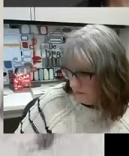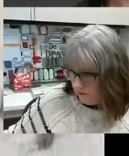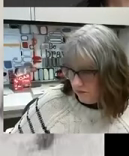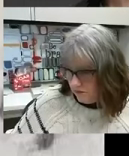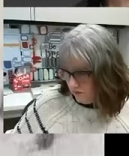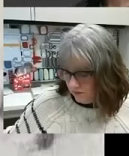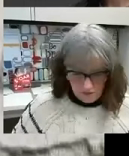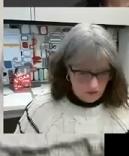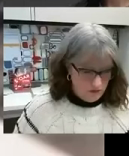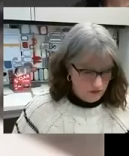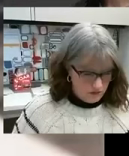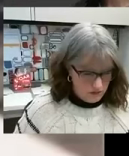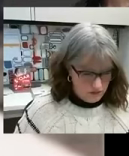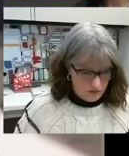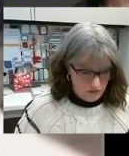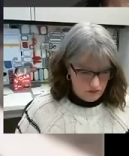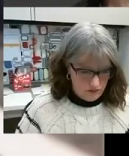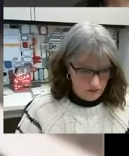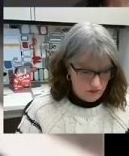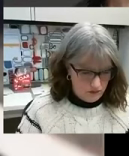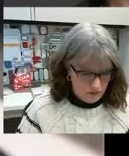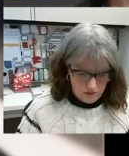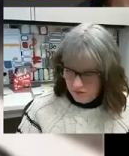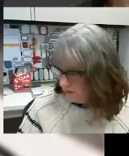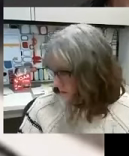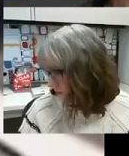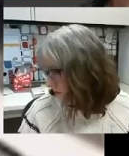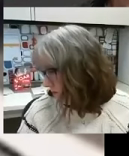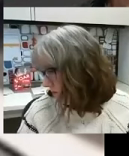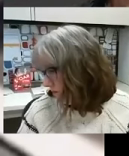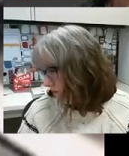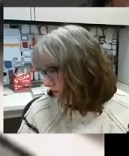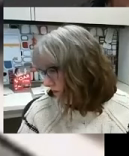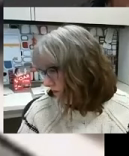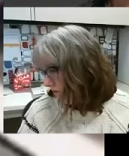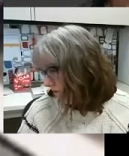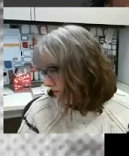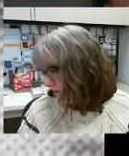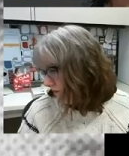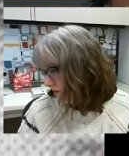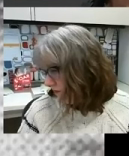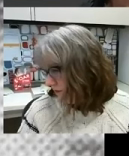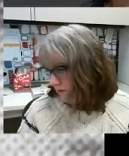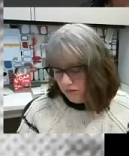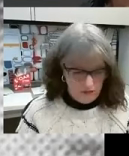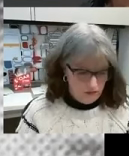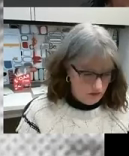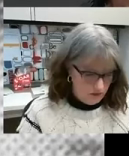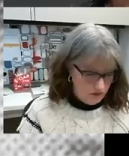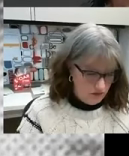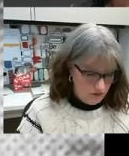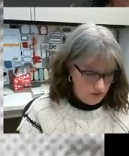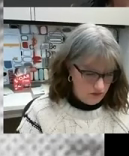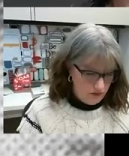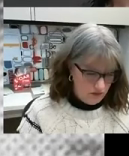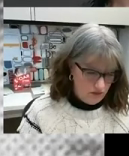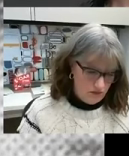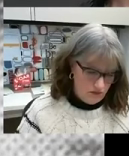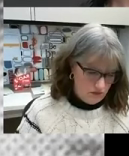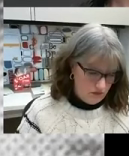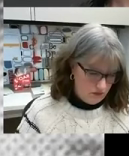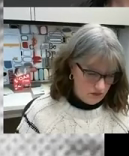on a postcard. If he's my brother, then so was every slaveholder who raped a girl or boy. I don't want that.